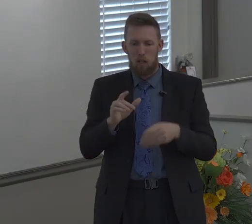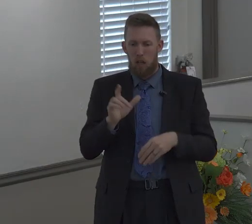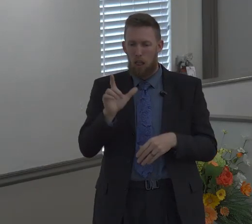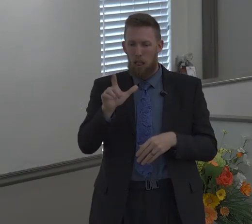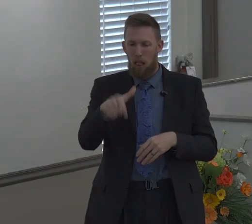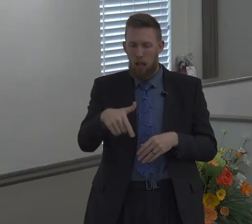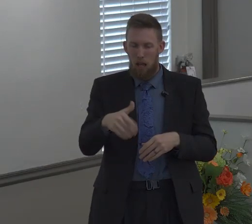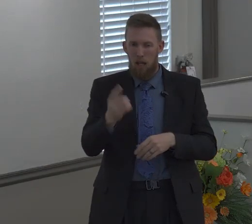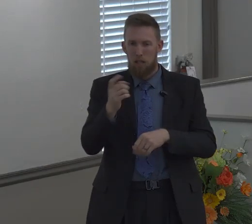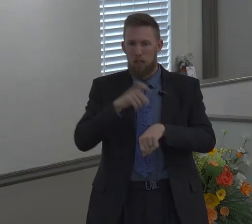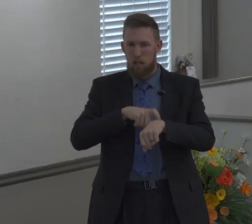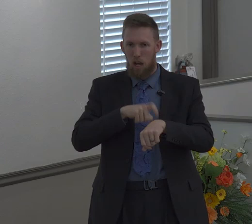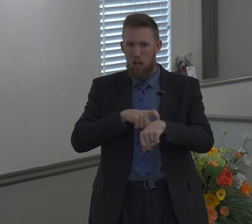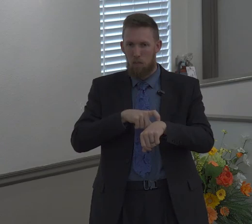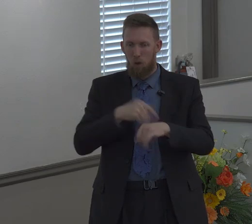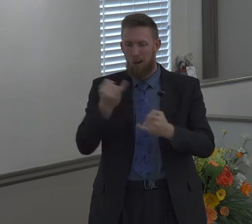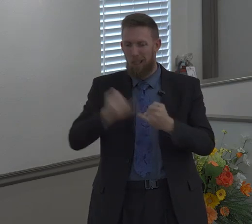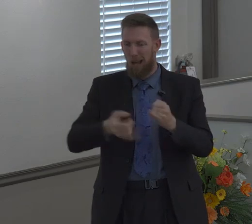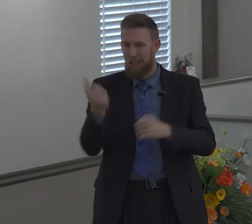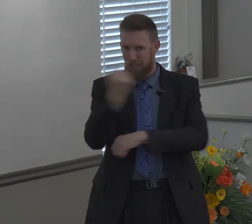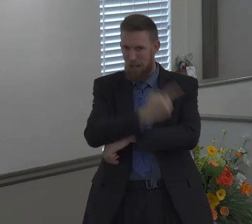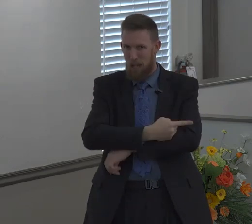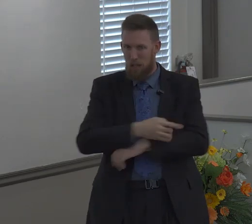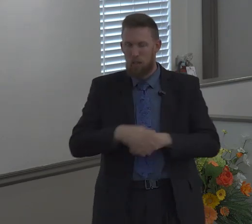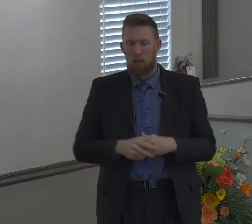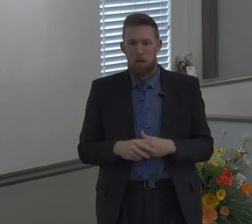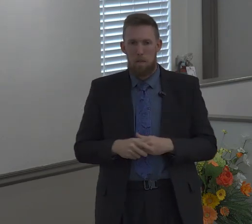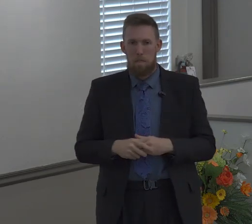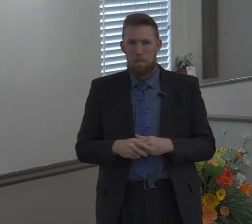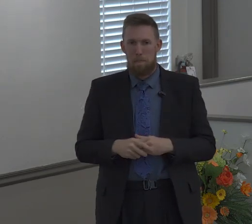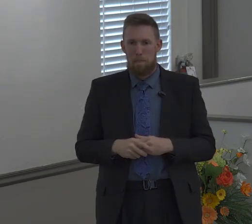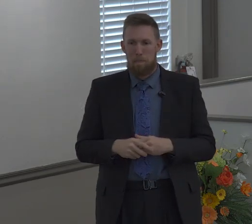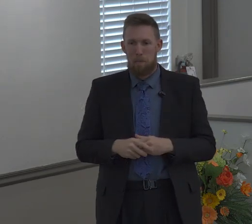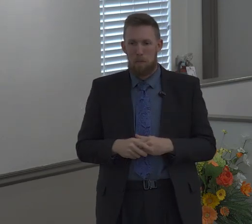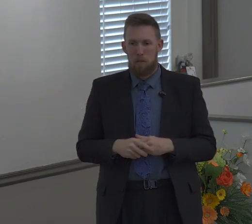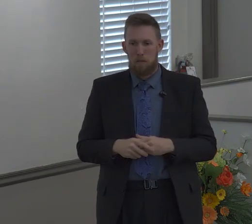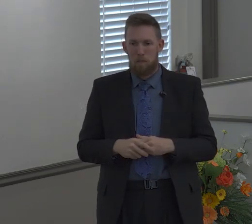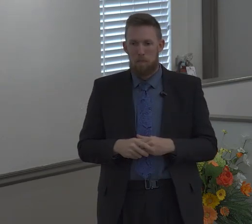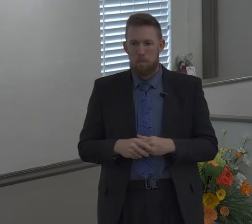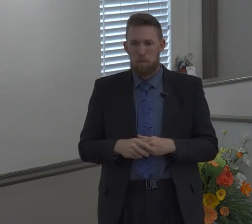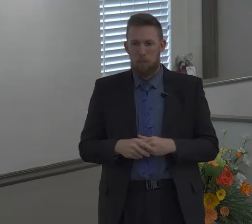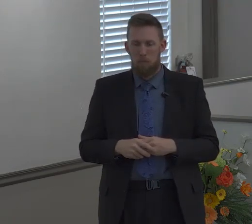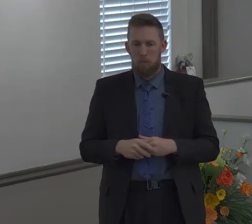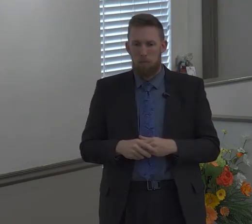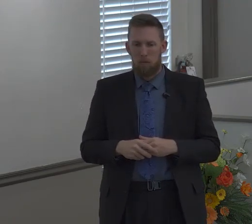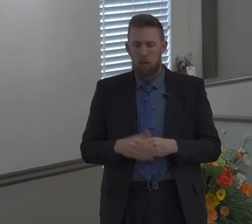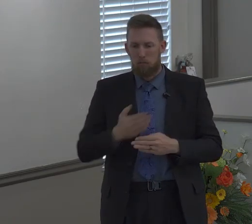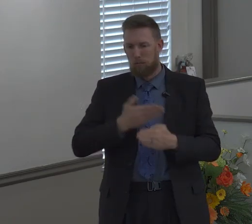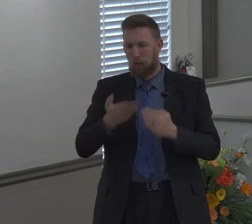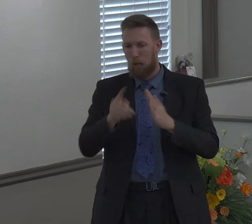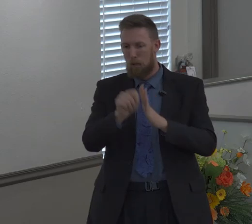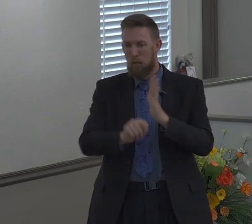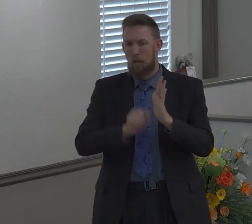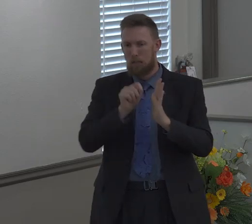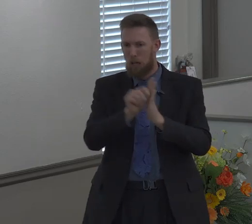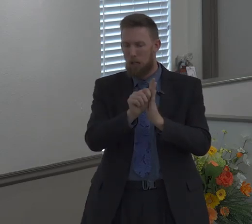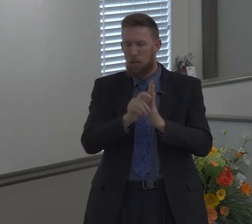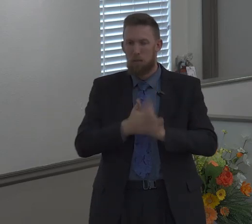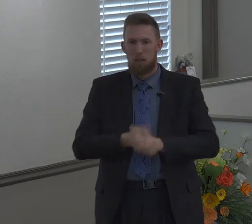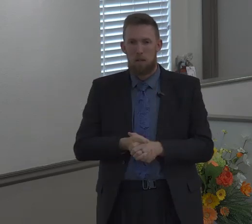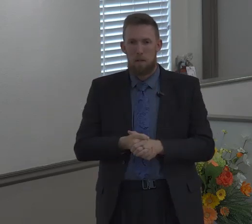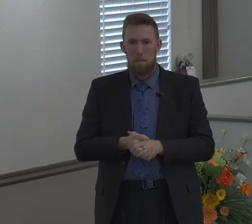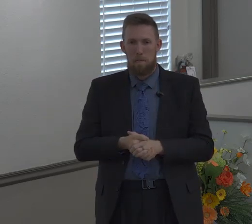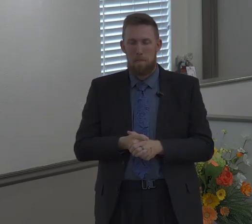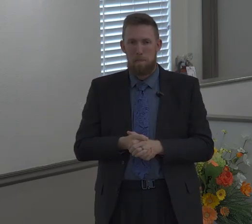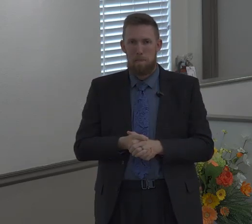latter times. And it refers to, as I've already mentioned, the period of time from the ascension of Christ to this